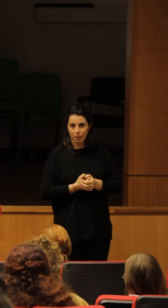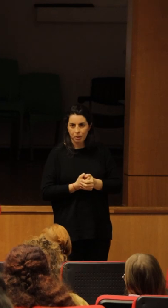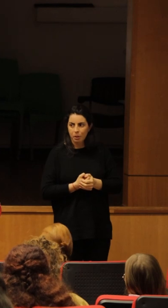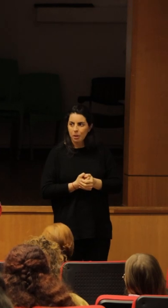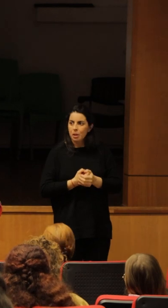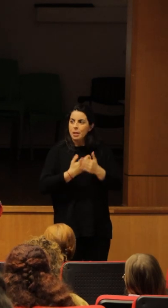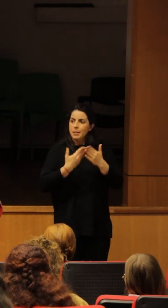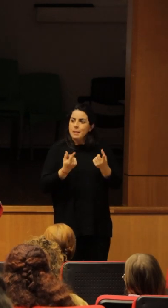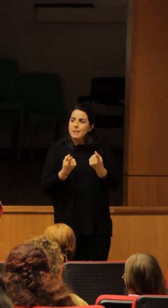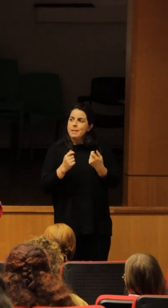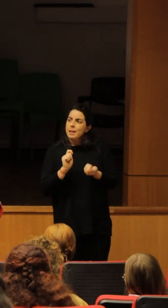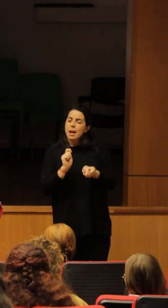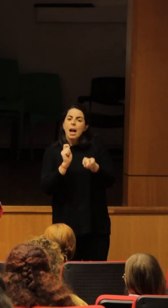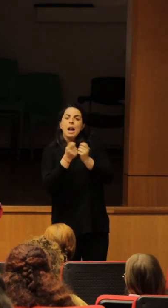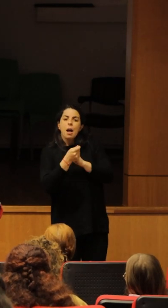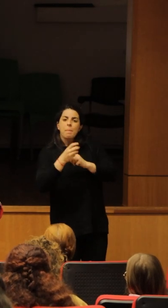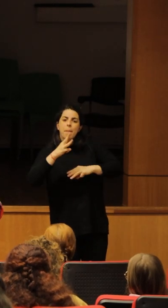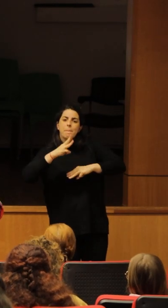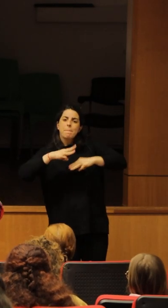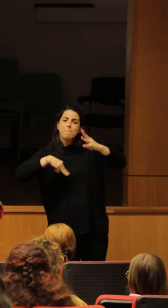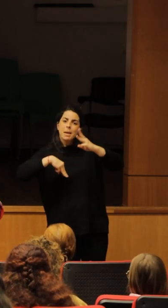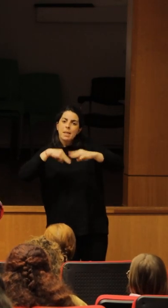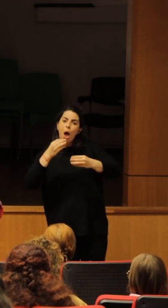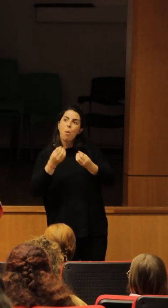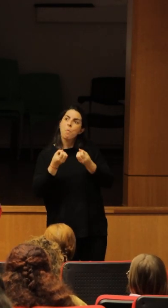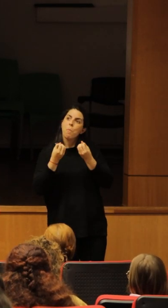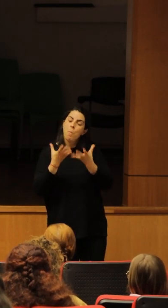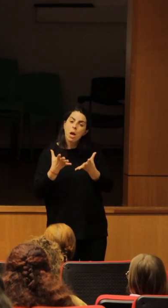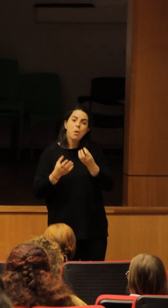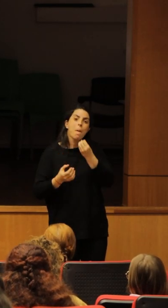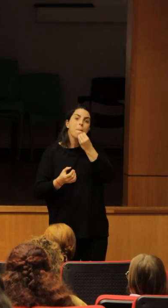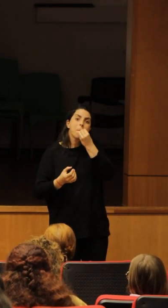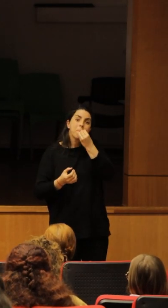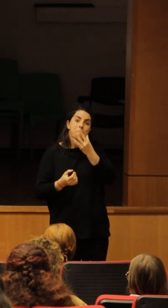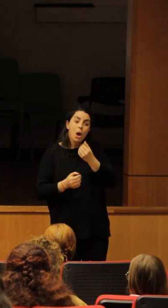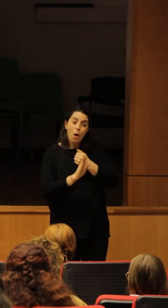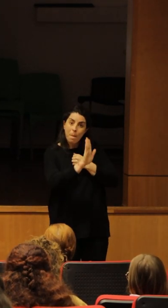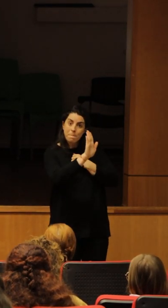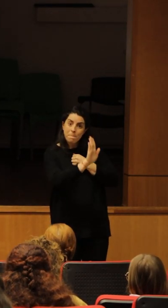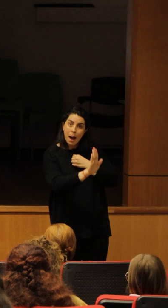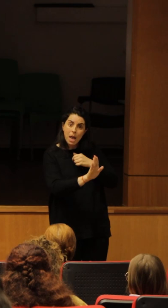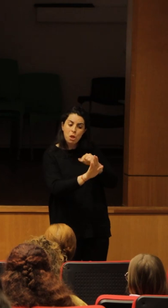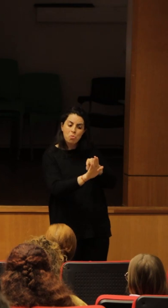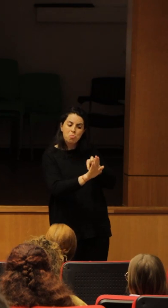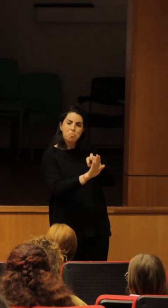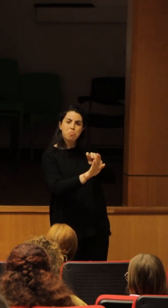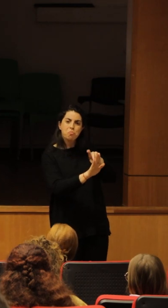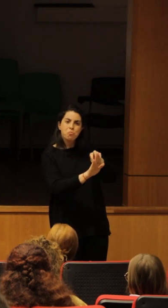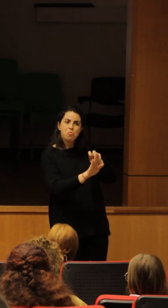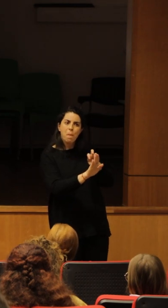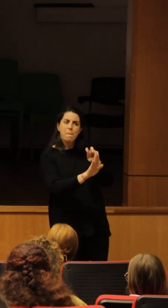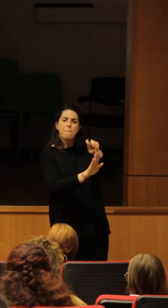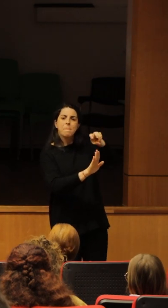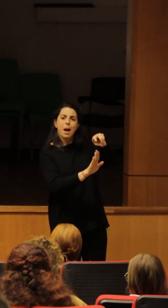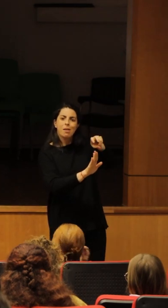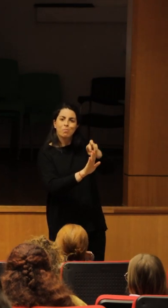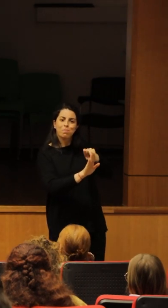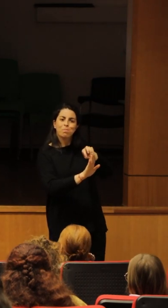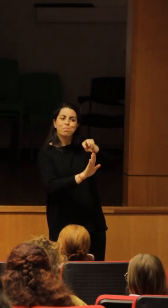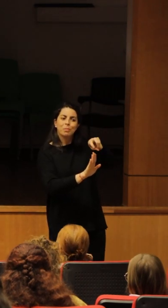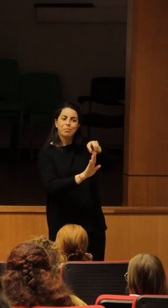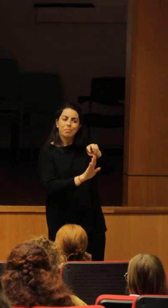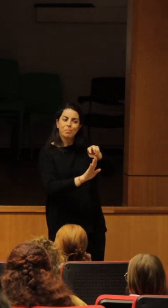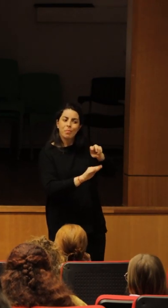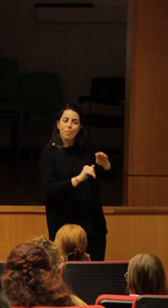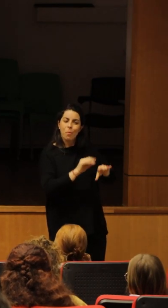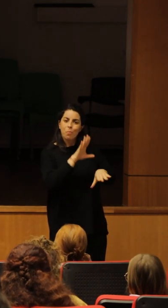repente tenemos que cambiar la metáfora y decir, bueno, vamos a subir la pared, vamos a escalar la pared. And then some very discouraged client will say, that's pretty, it's a very,